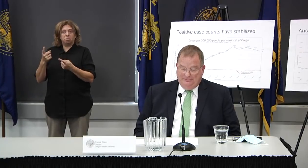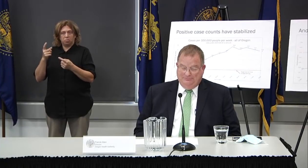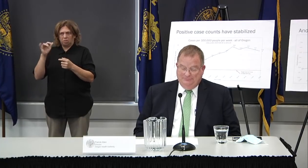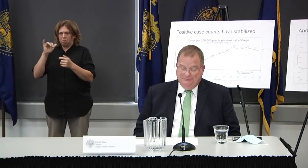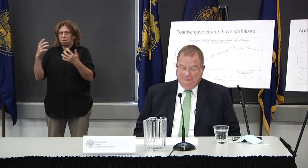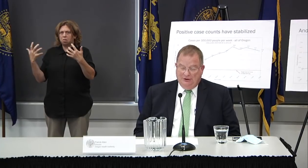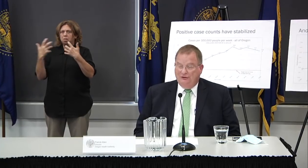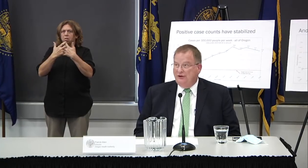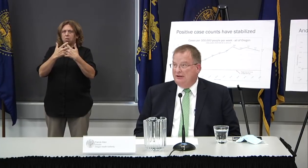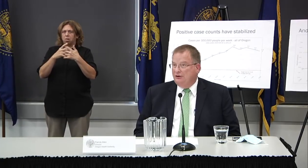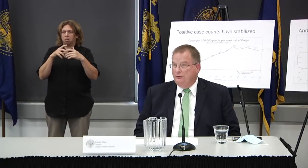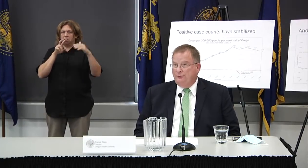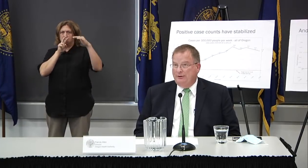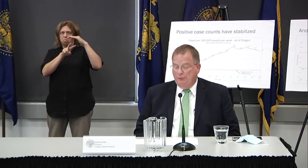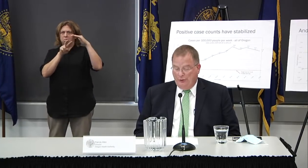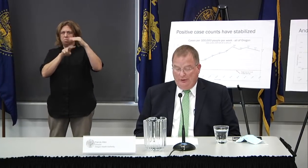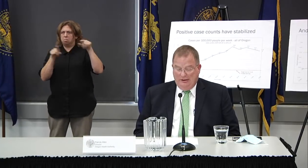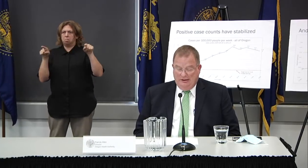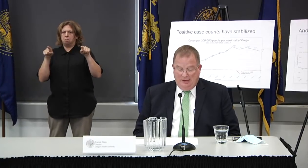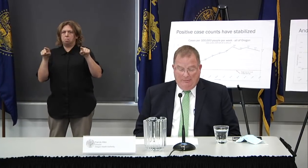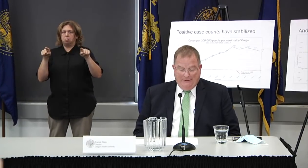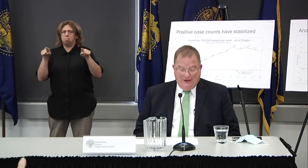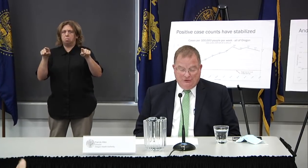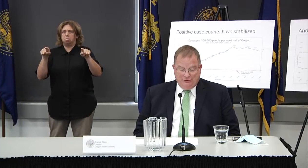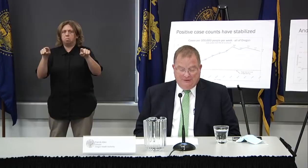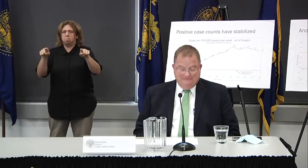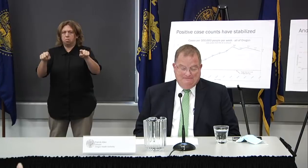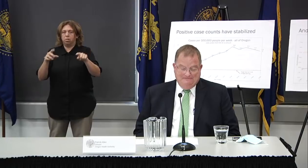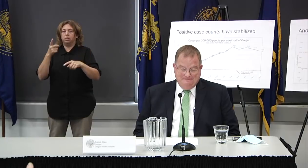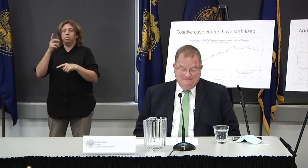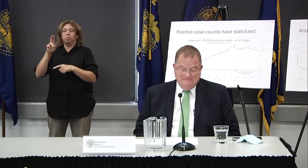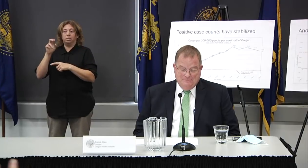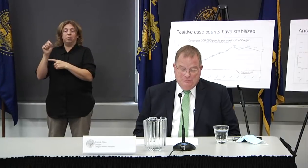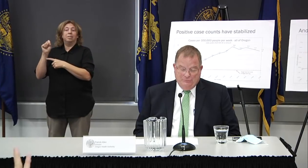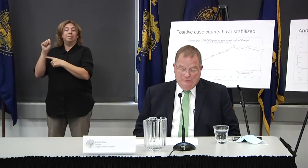updated today. Dr. Seidlinger will speak more about that shortly.